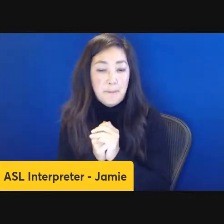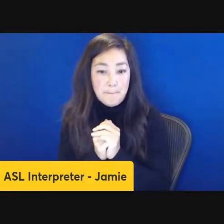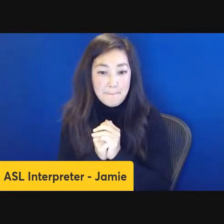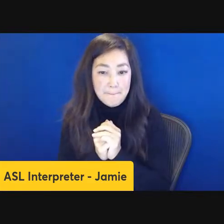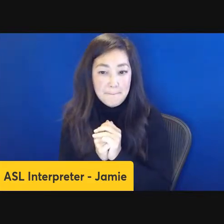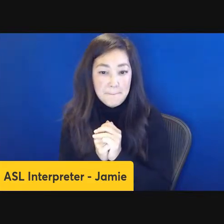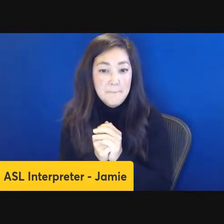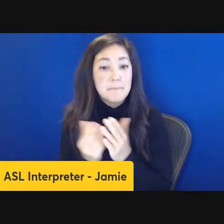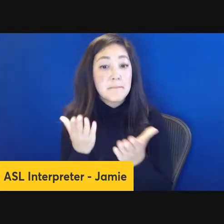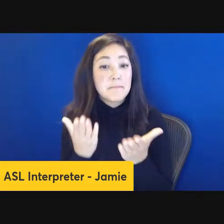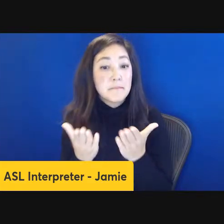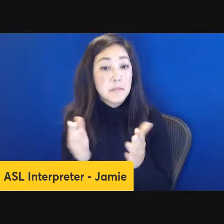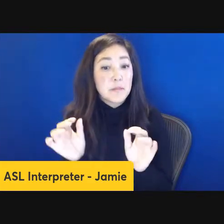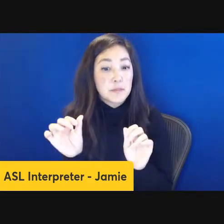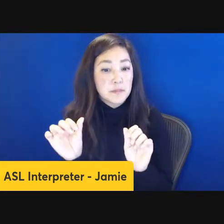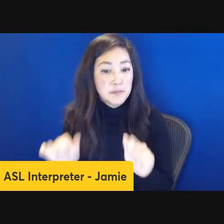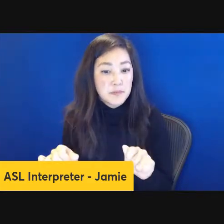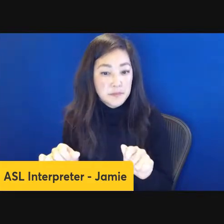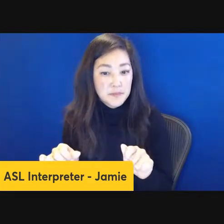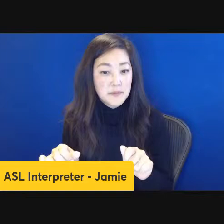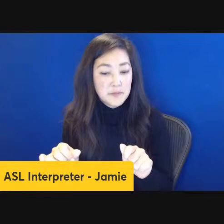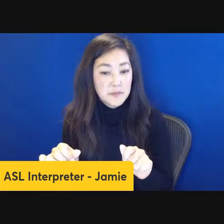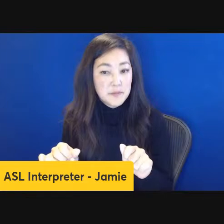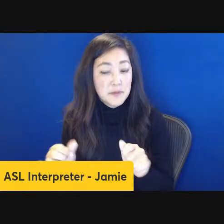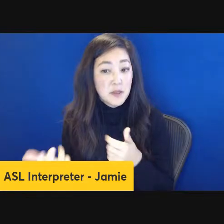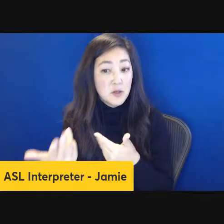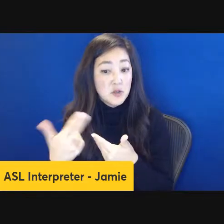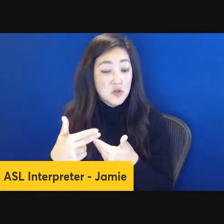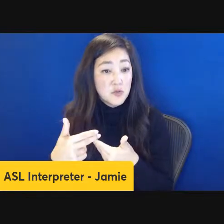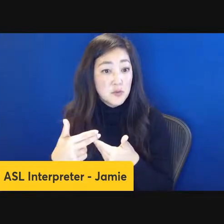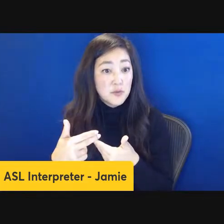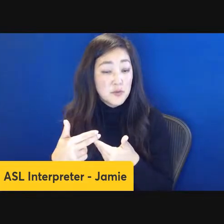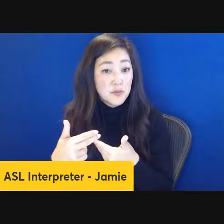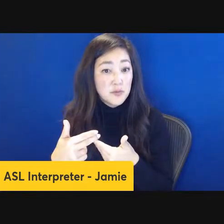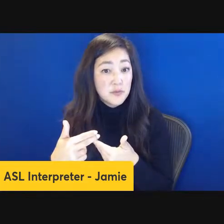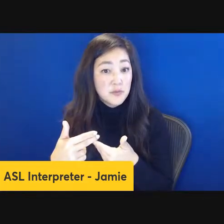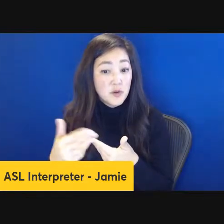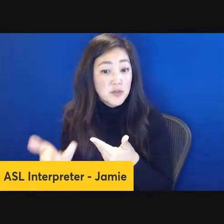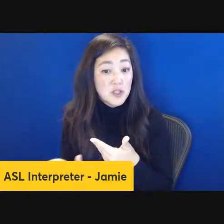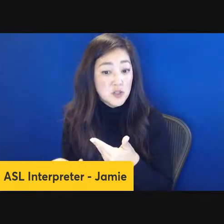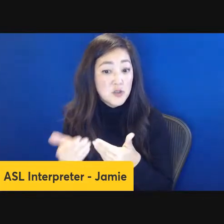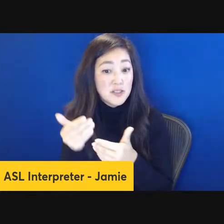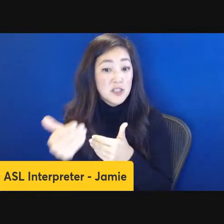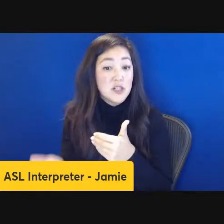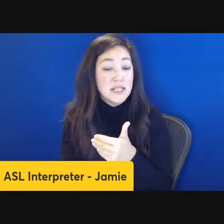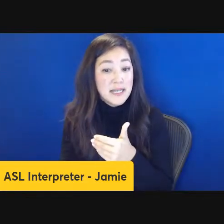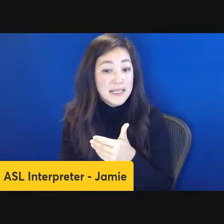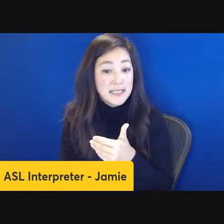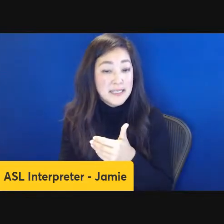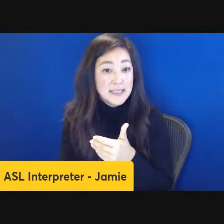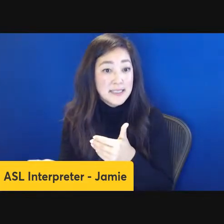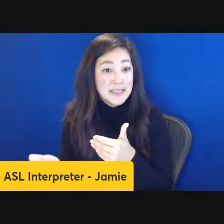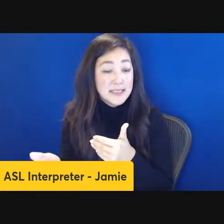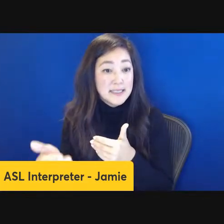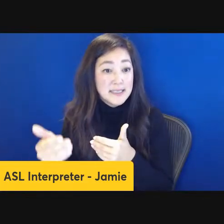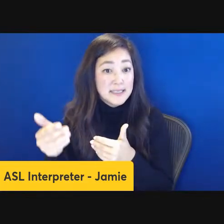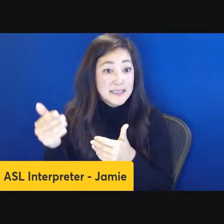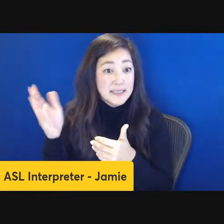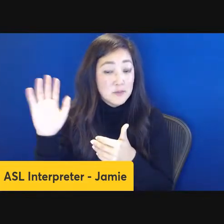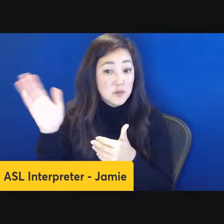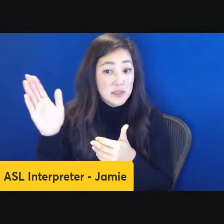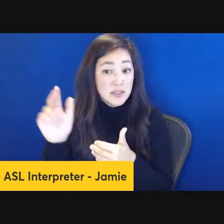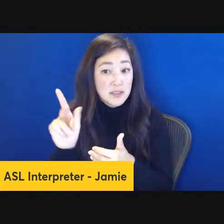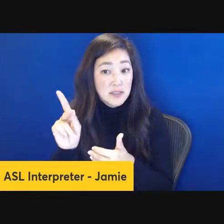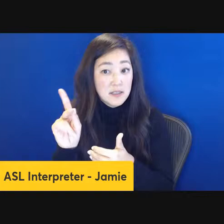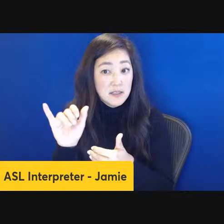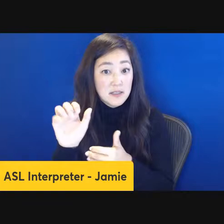maybe we can bring on our next speaker. We can bring on Kim so